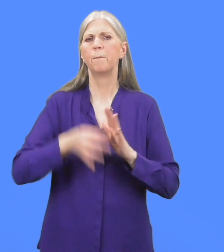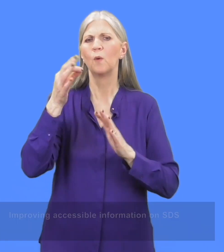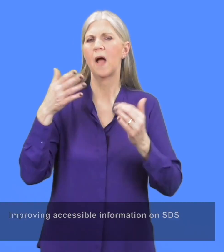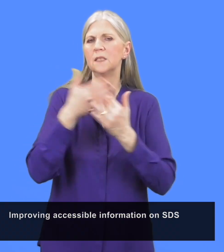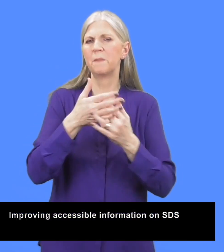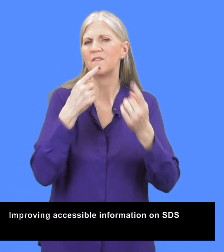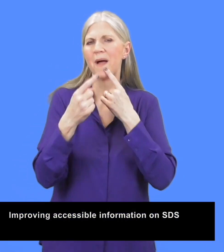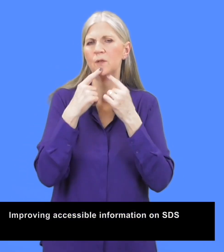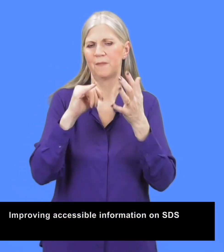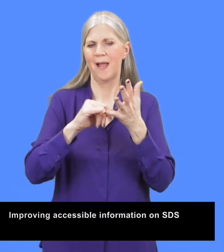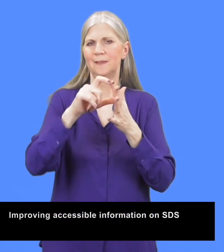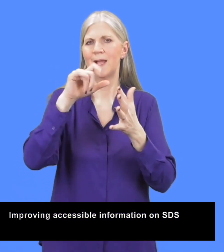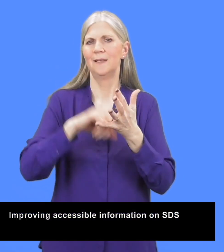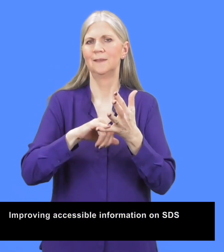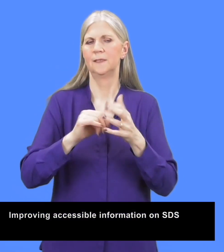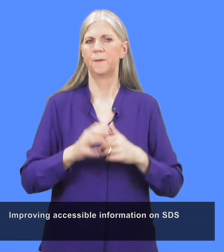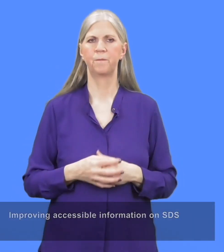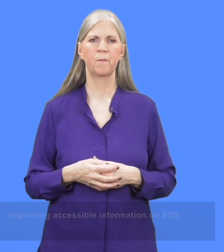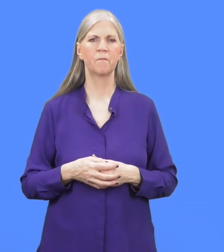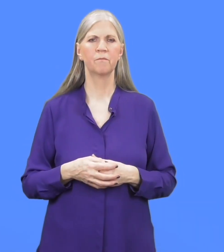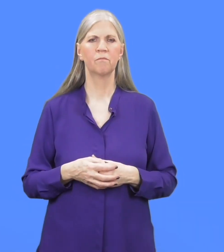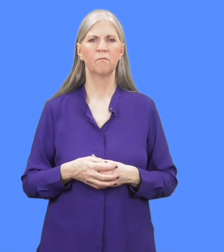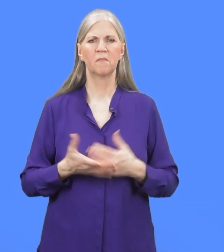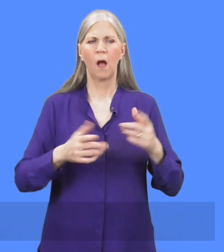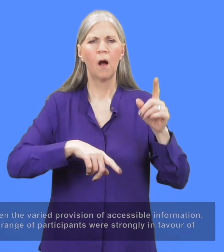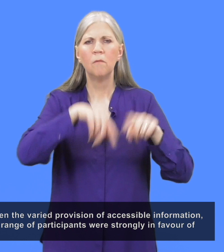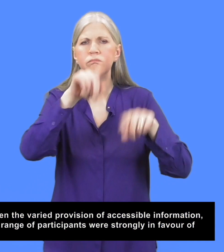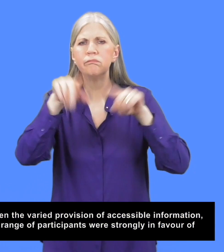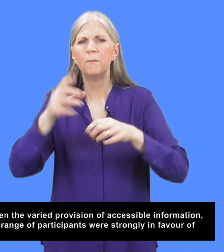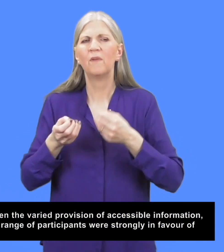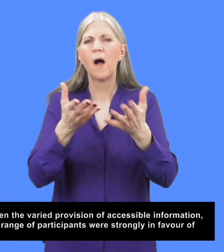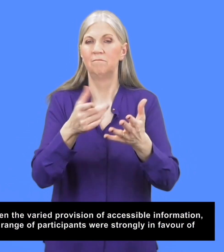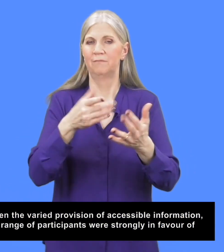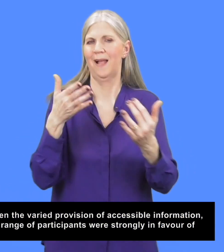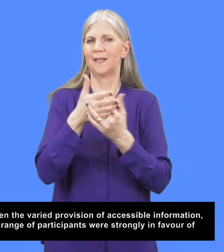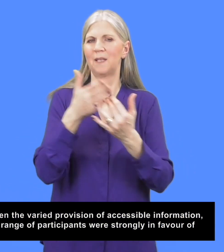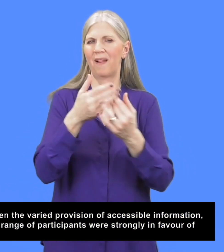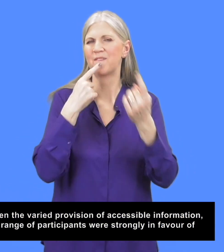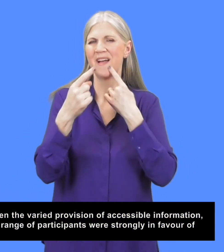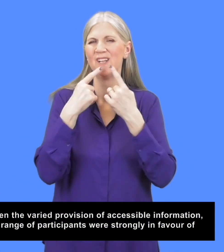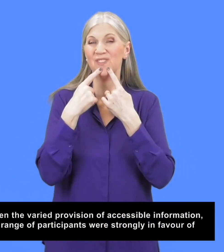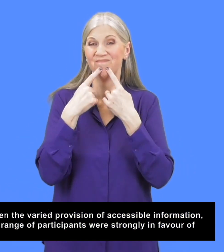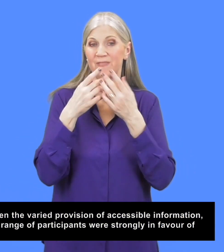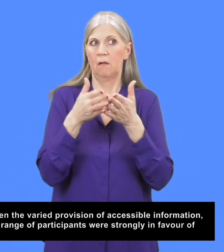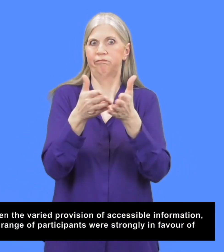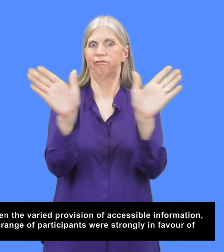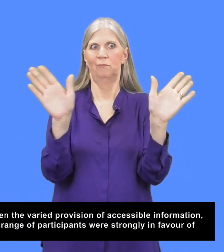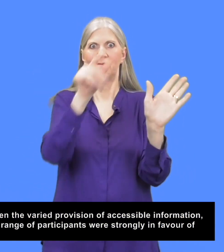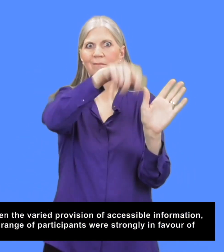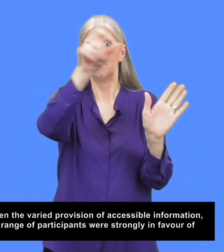Improving accessible information on SDS. Given the varied provision of accessible information, a range of participants were